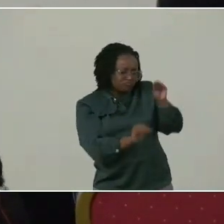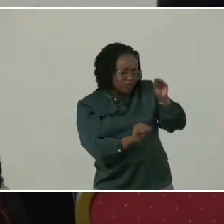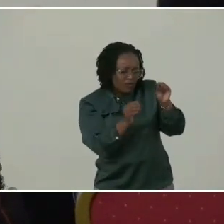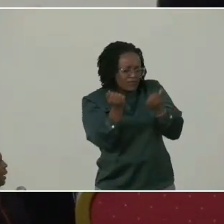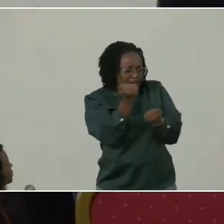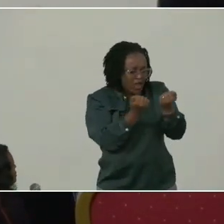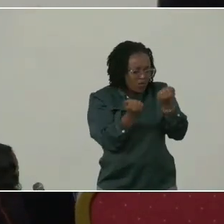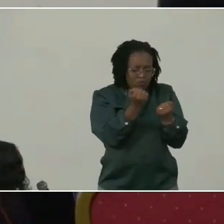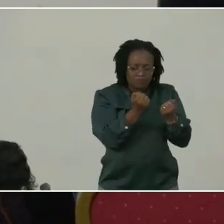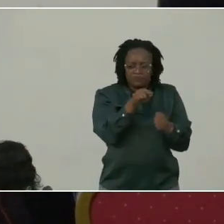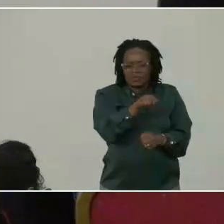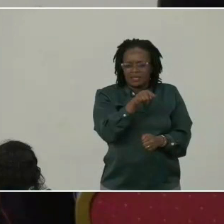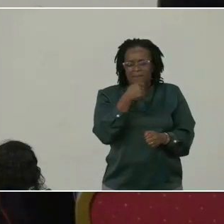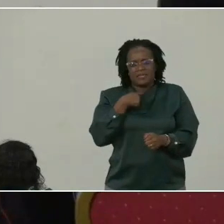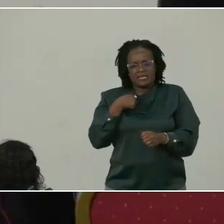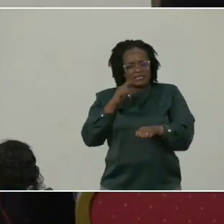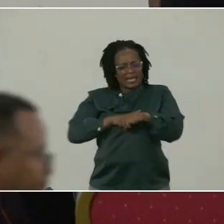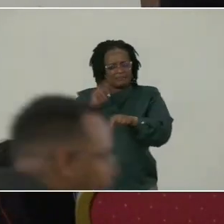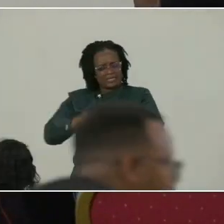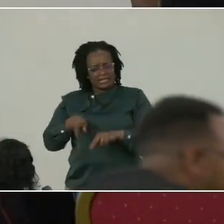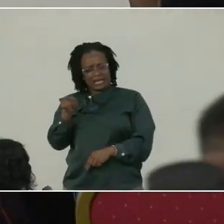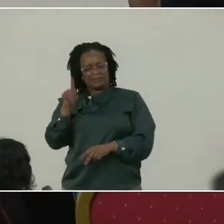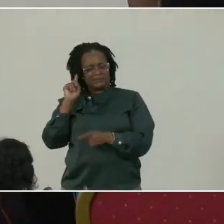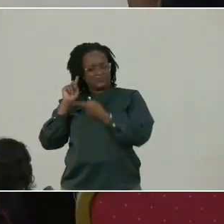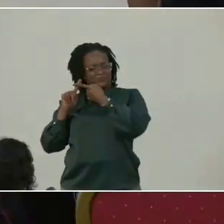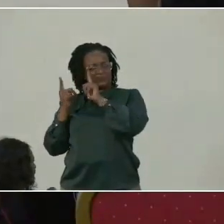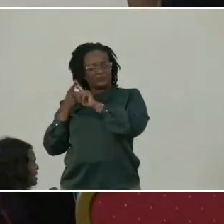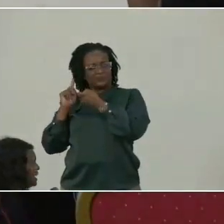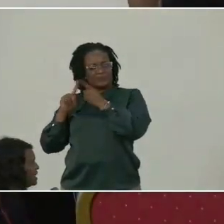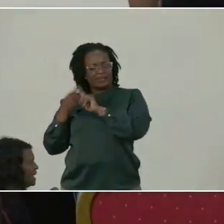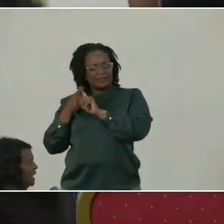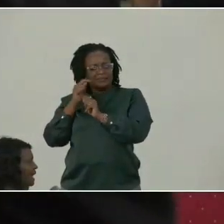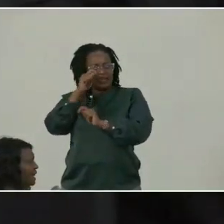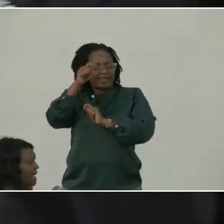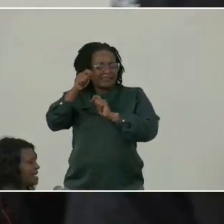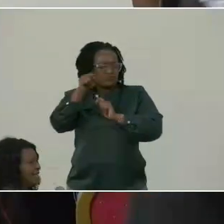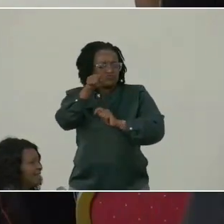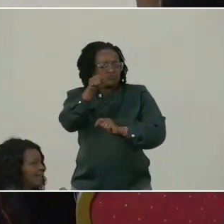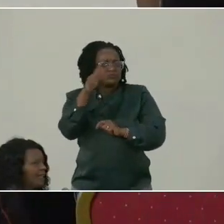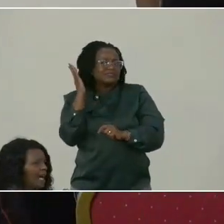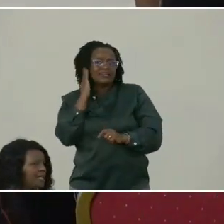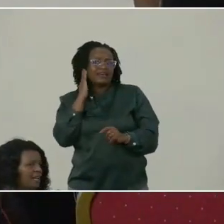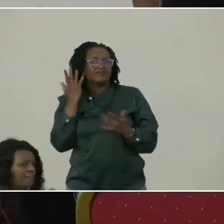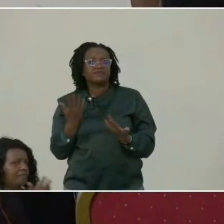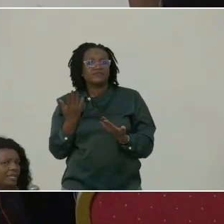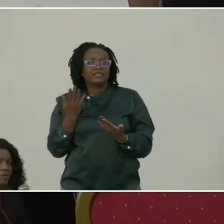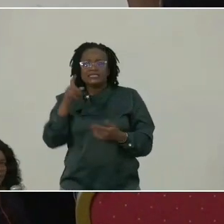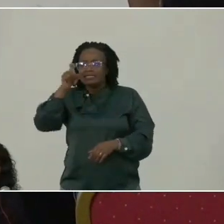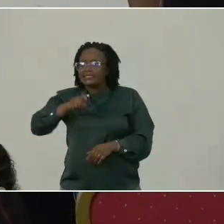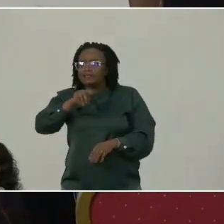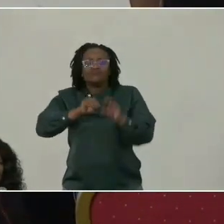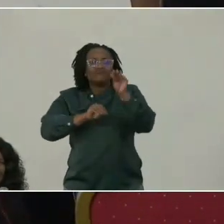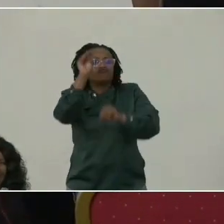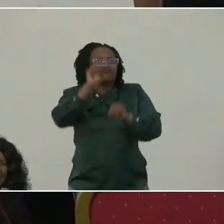here, I was thinking in terms of the kind of modifications that a deaf